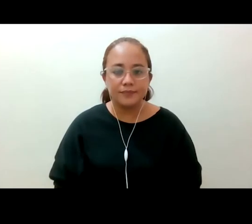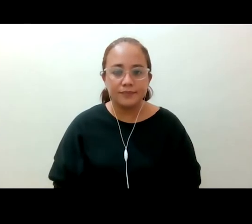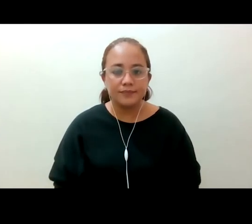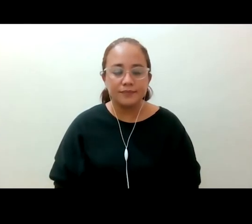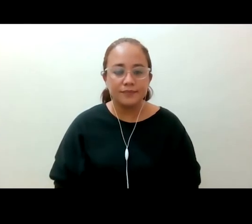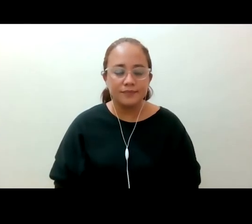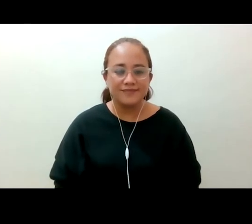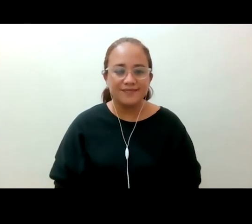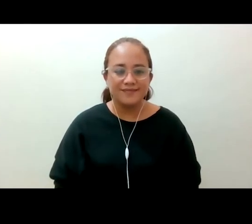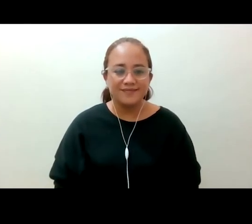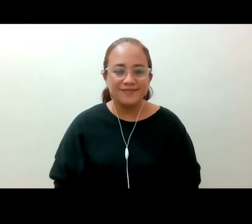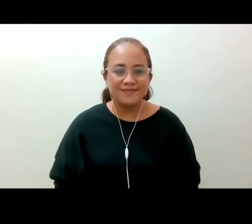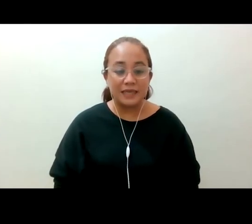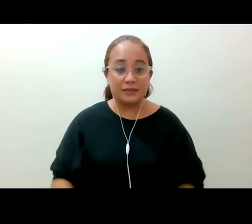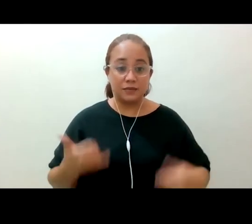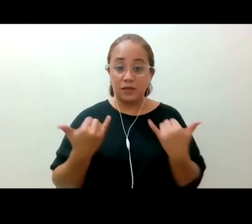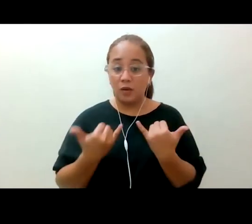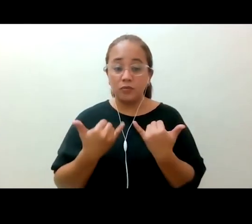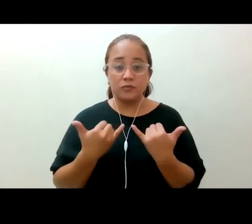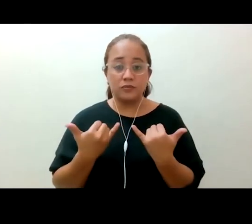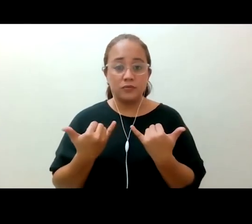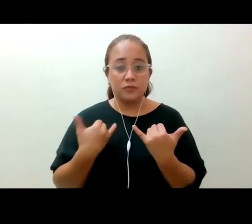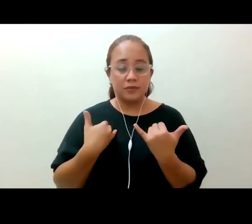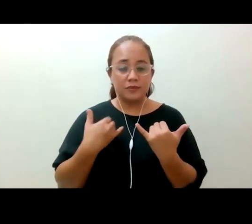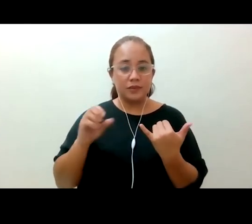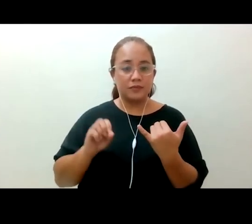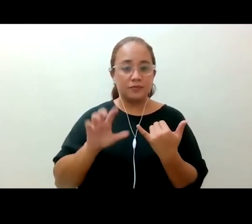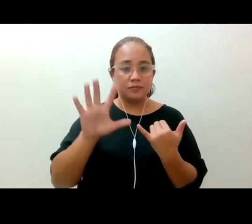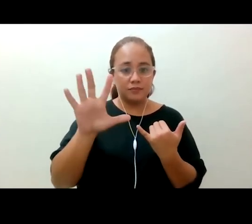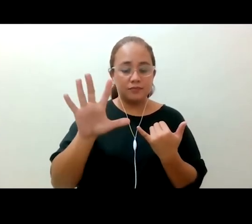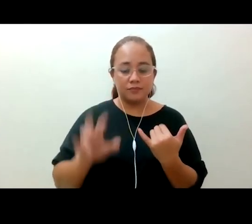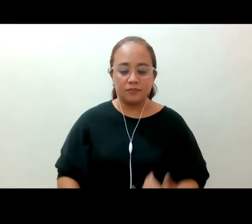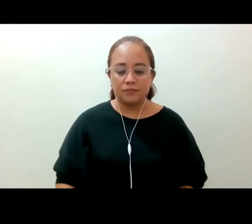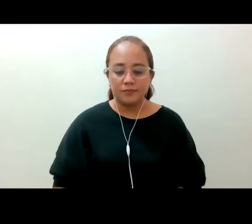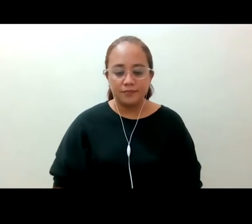Okay, so right now, let me open up,